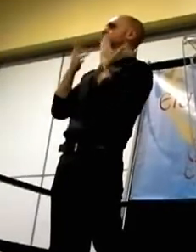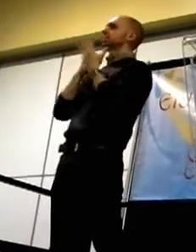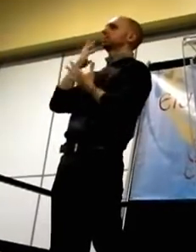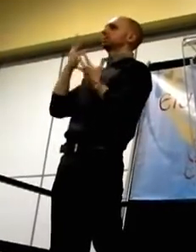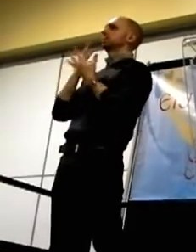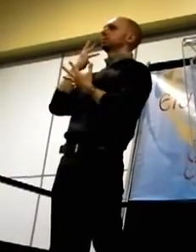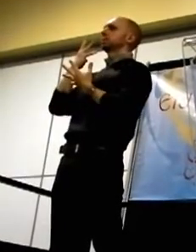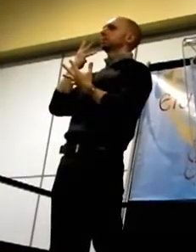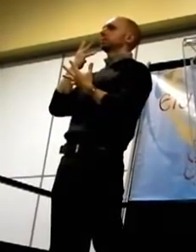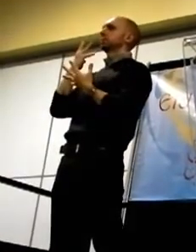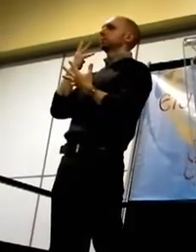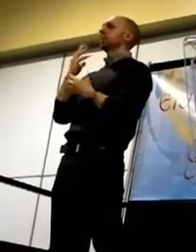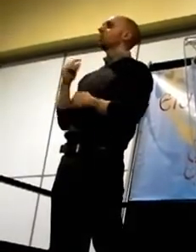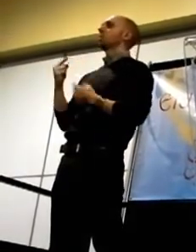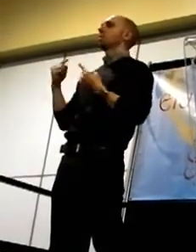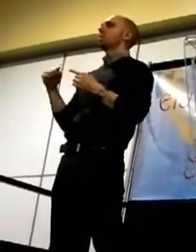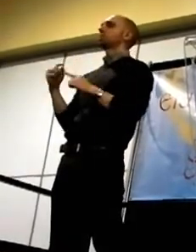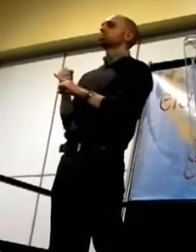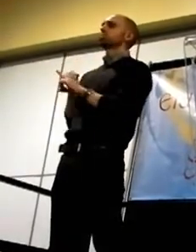The bloodshed that existed